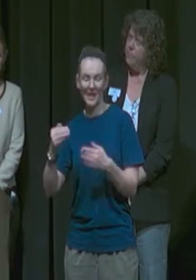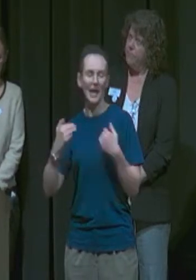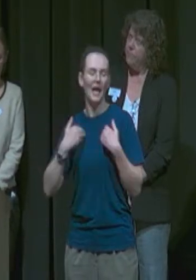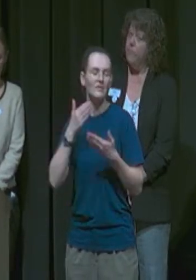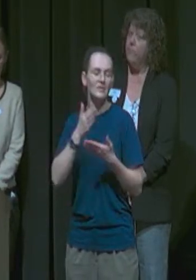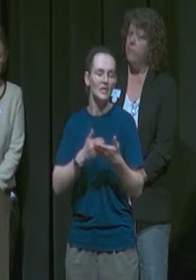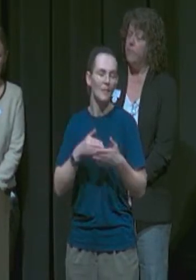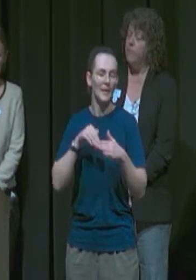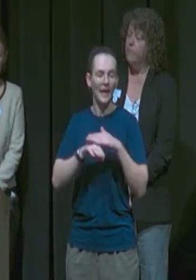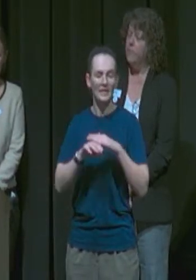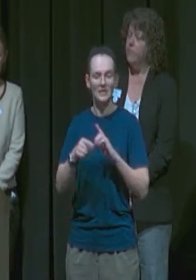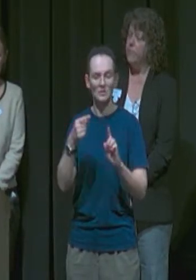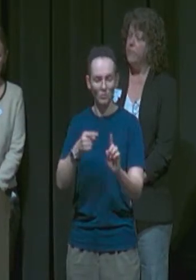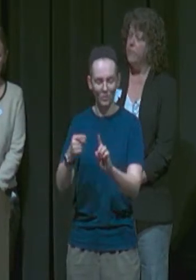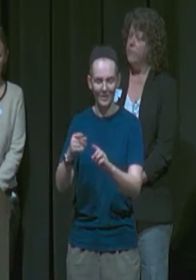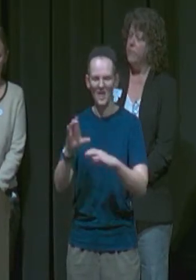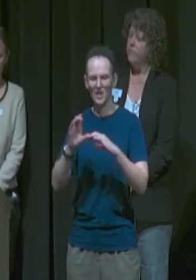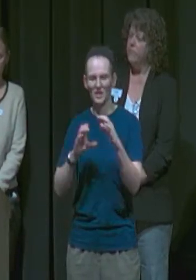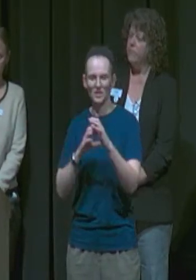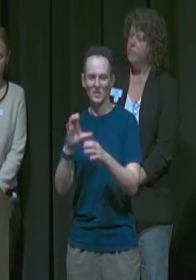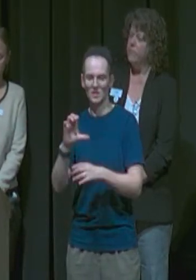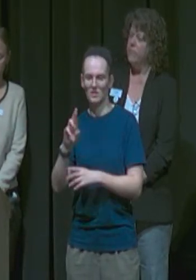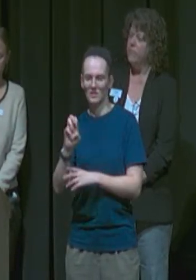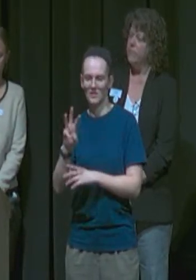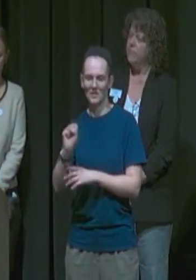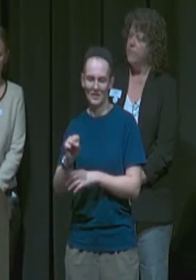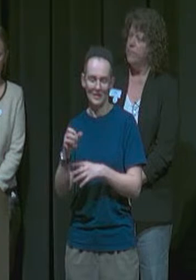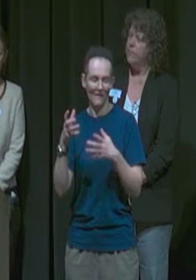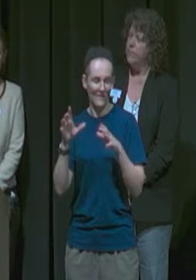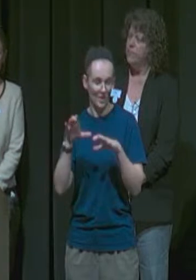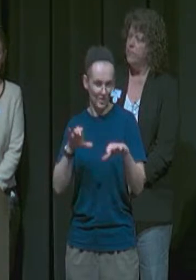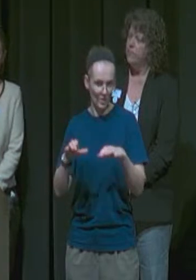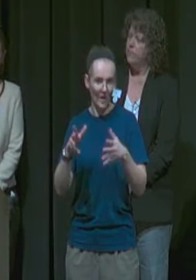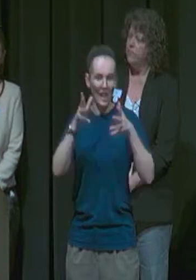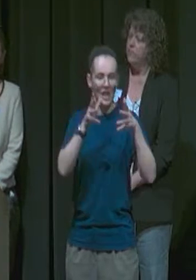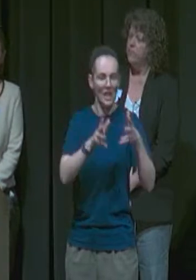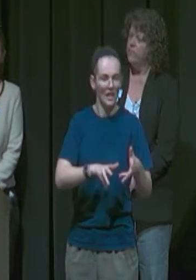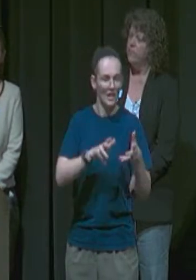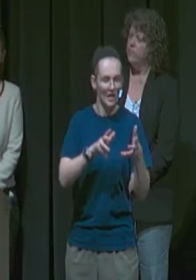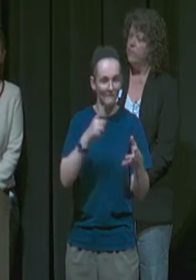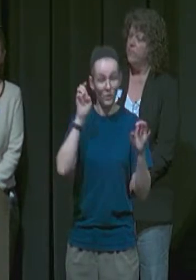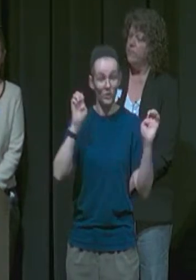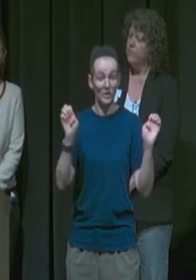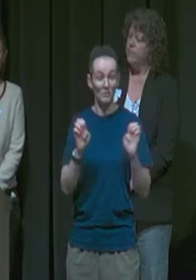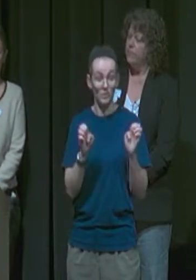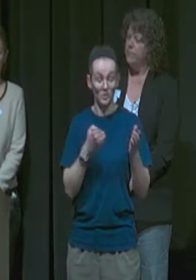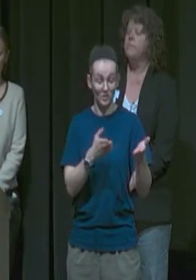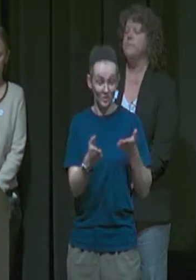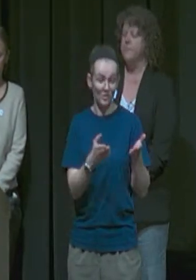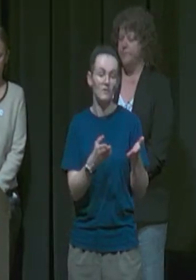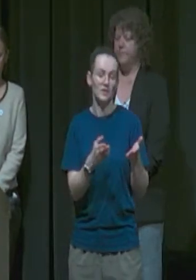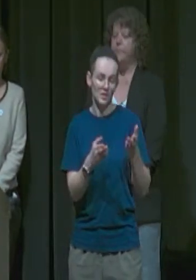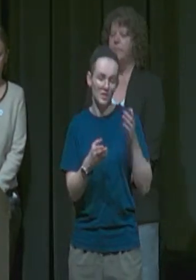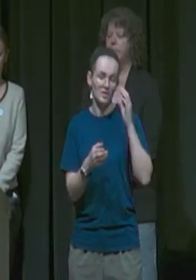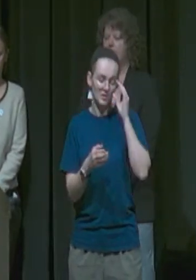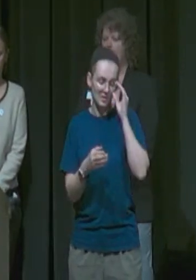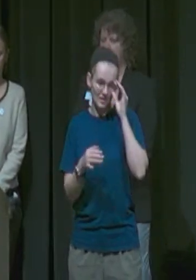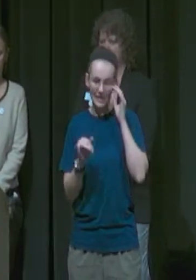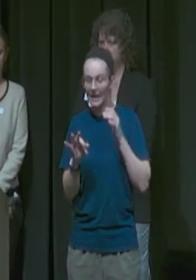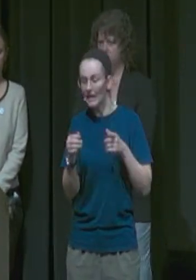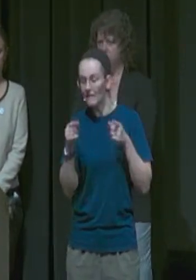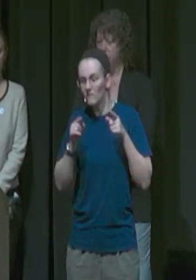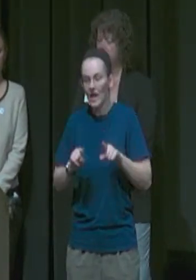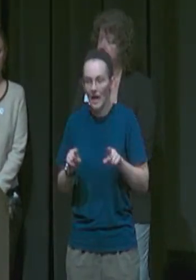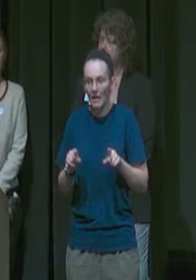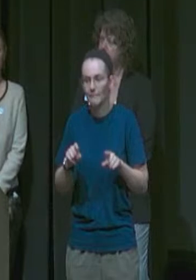access points that the construction crews did that were left there for emergency services in case